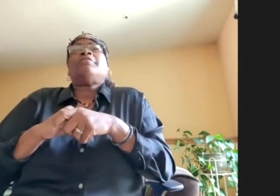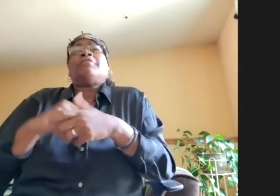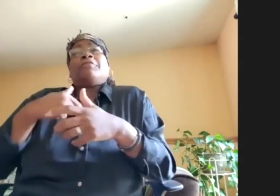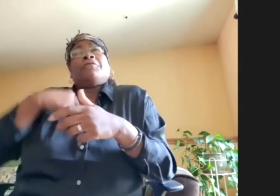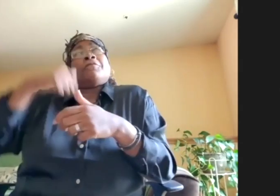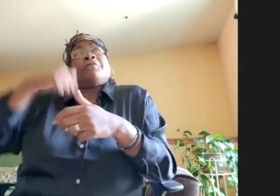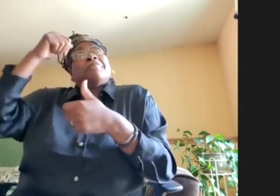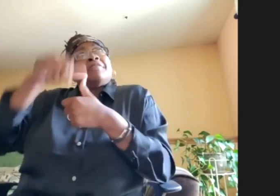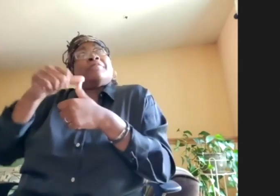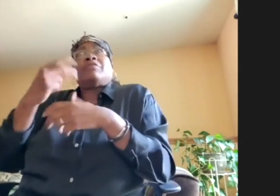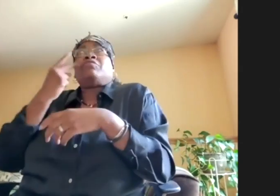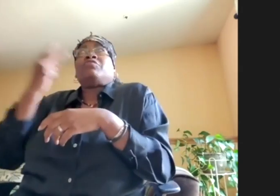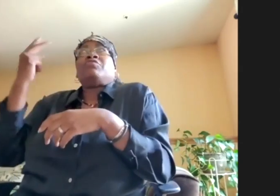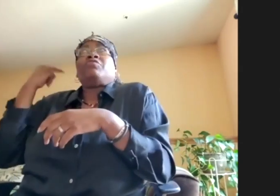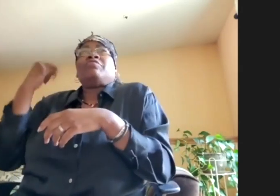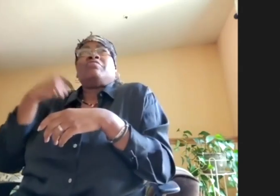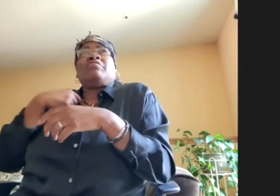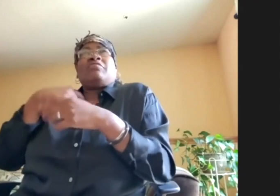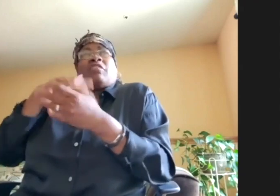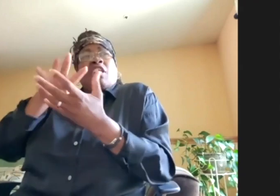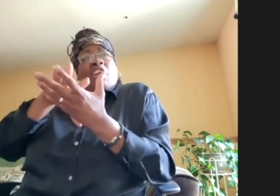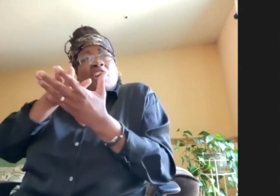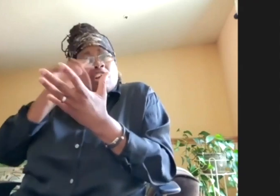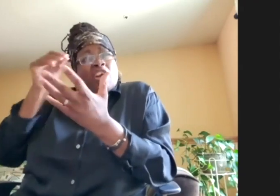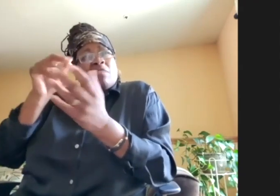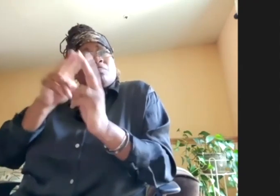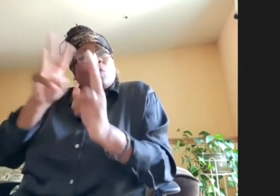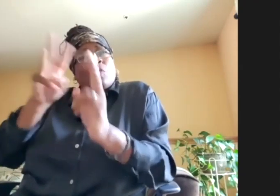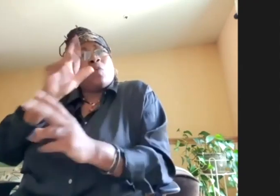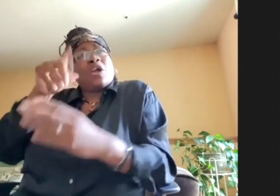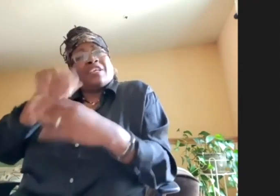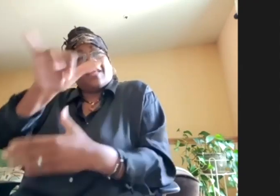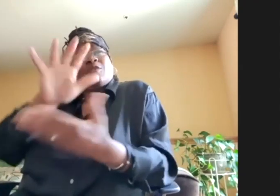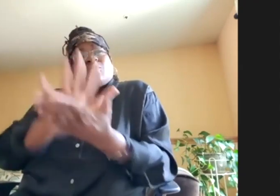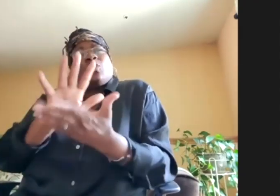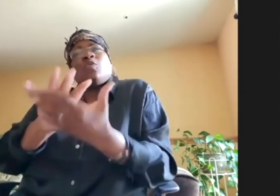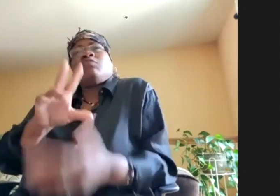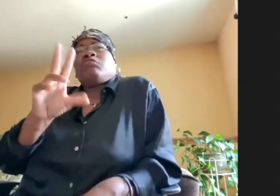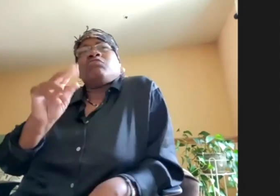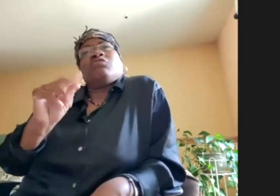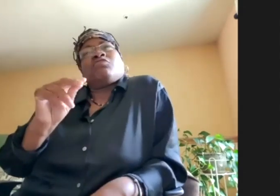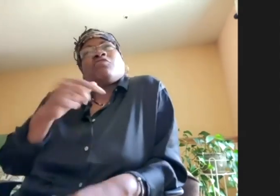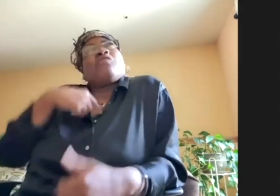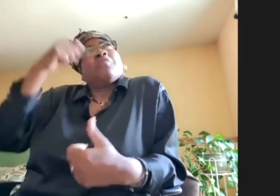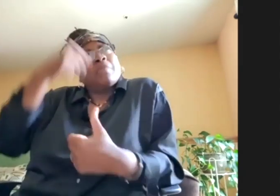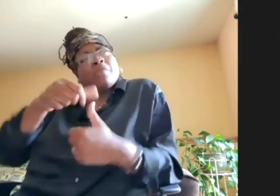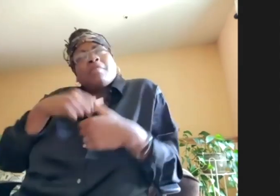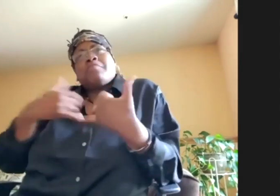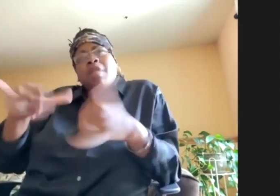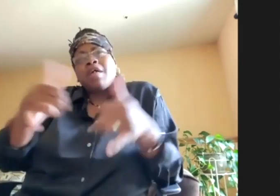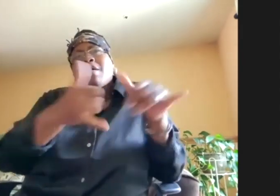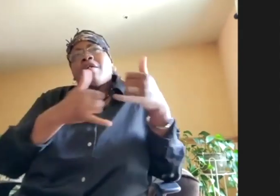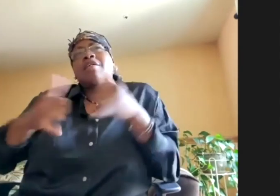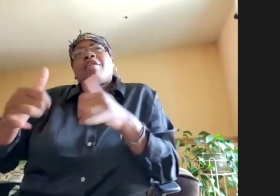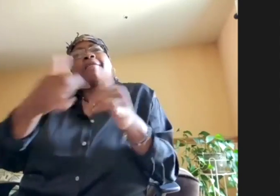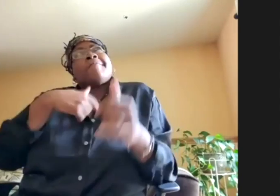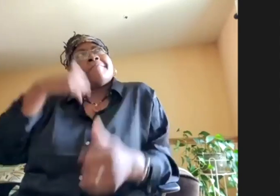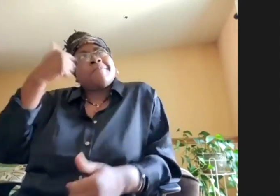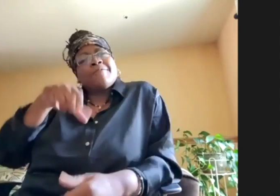students came from Baltimore. But when I look back, I remember that um, I felt like